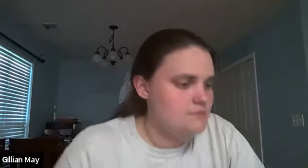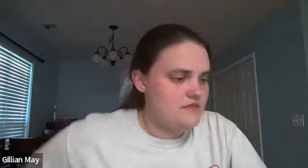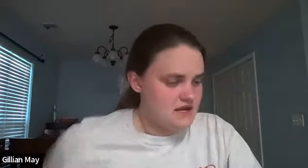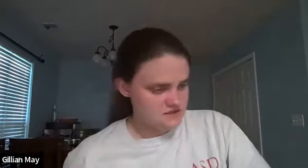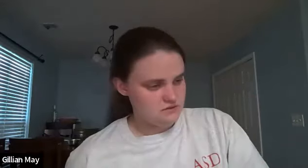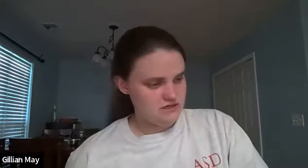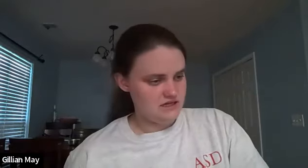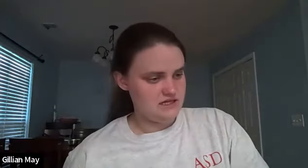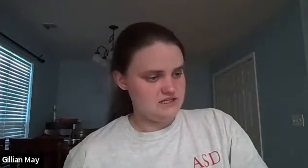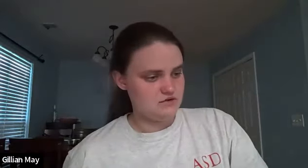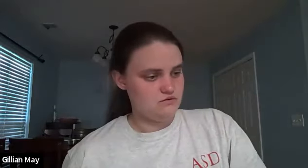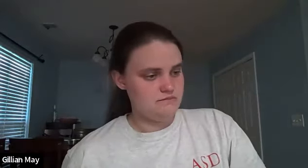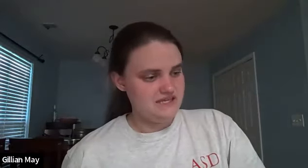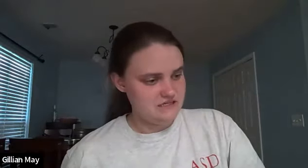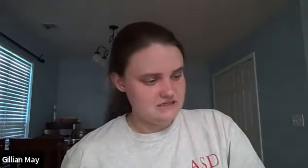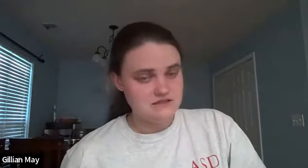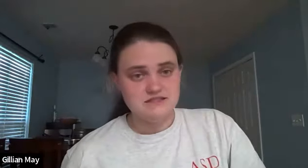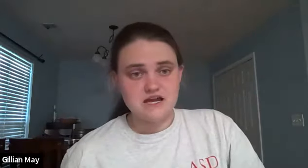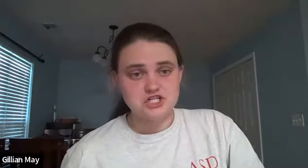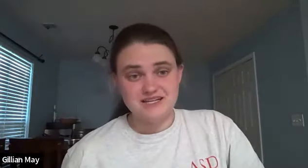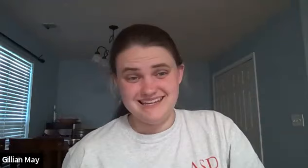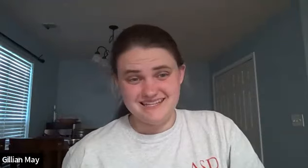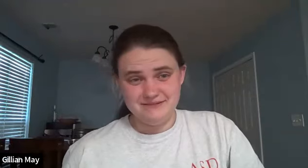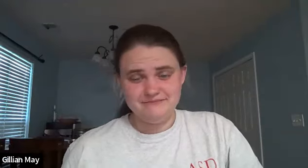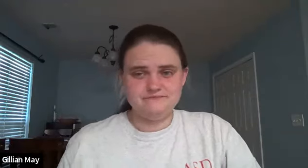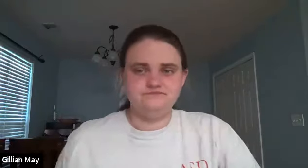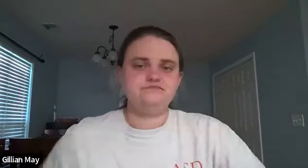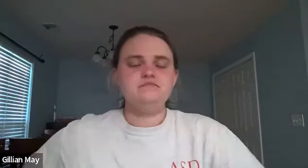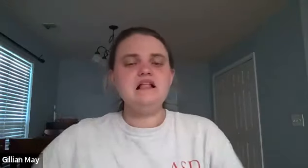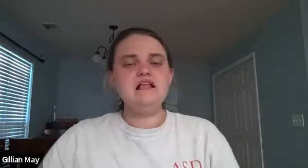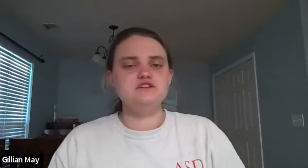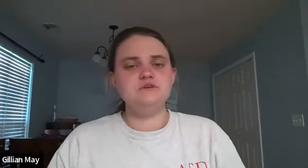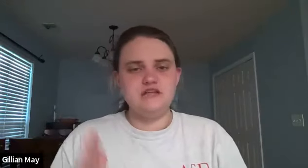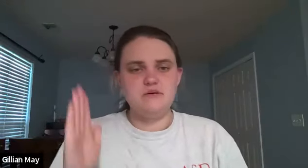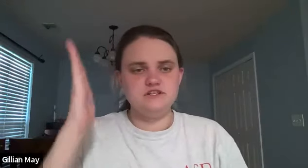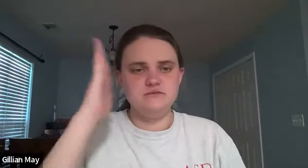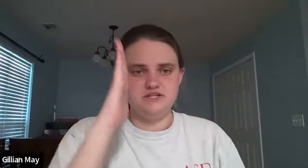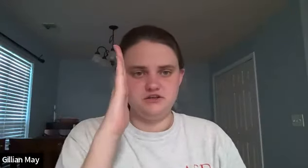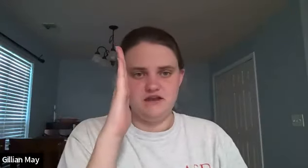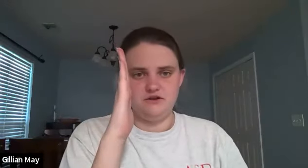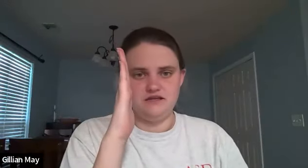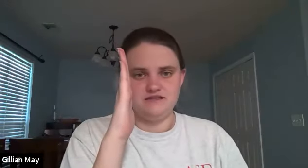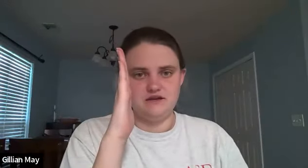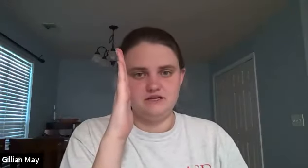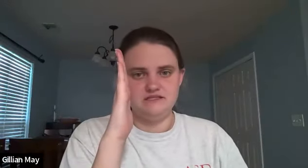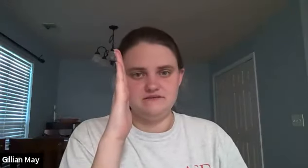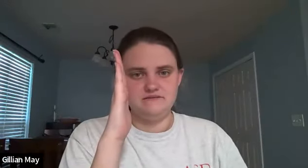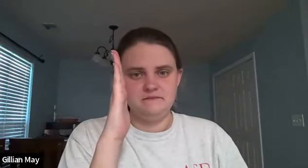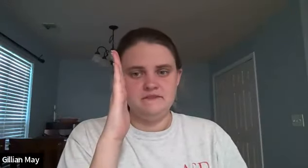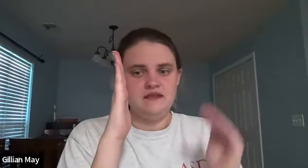The next one is repeat / again. And so what that one's going to be is you're going to have your hand sideways,